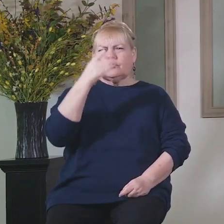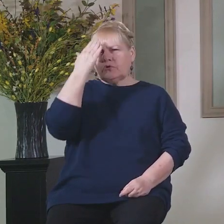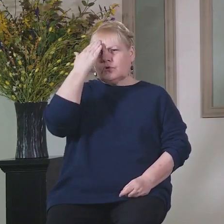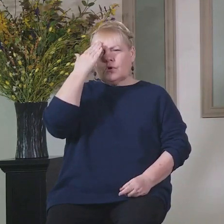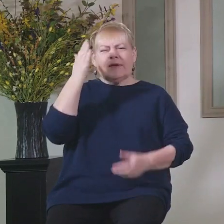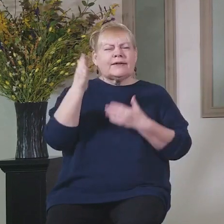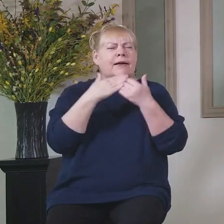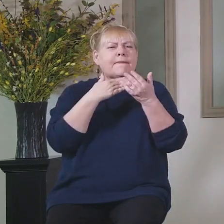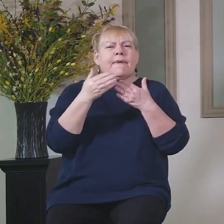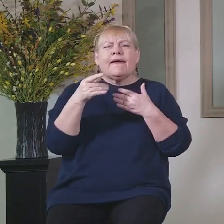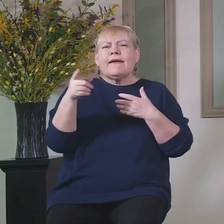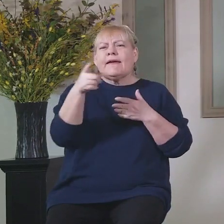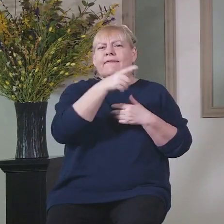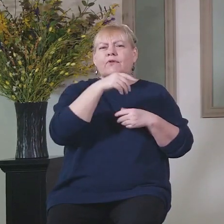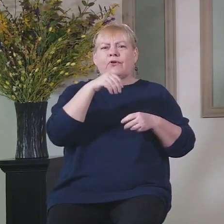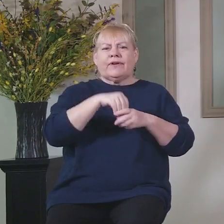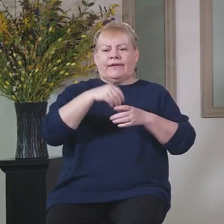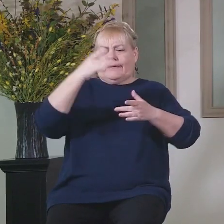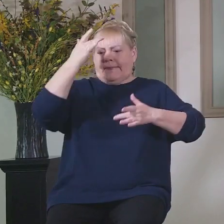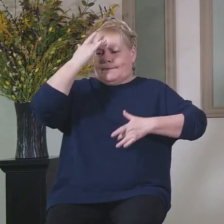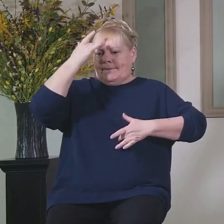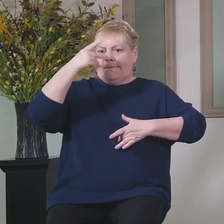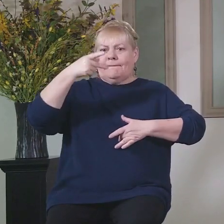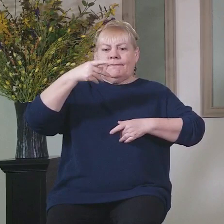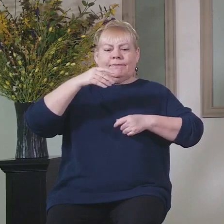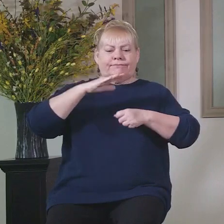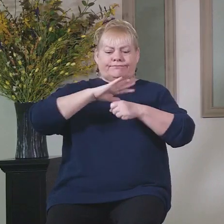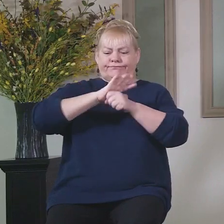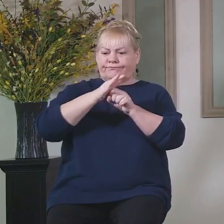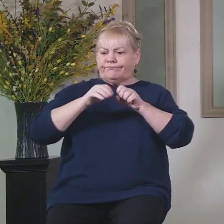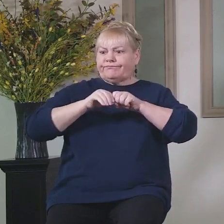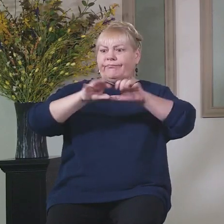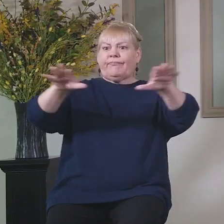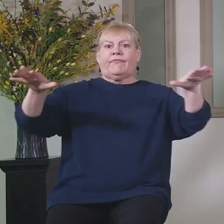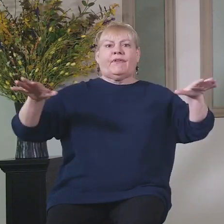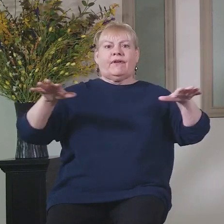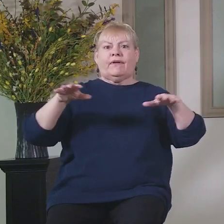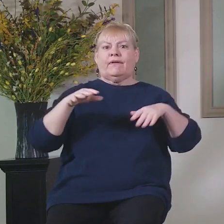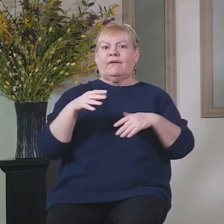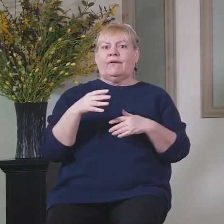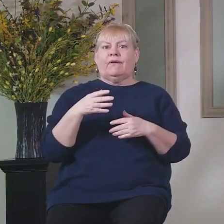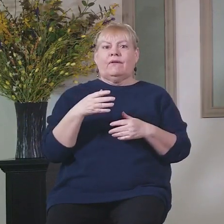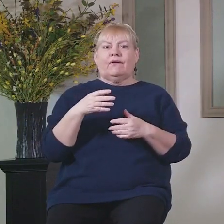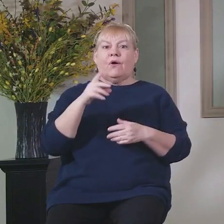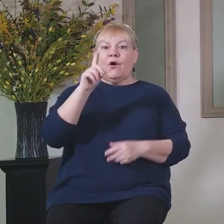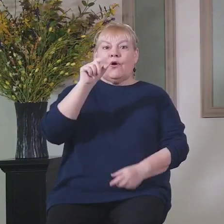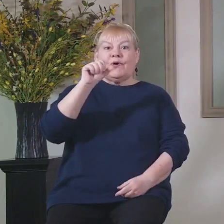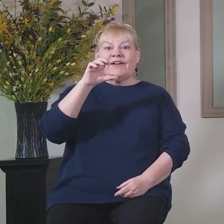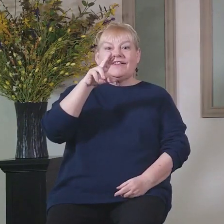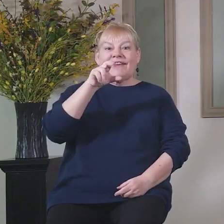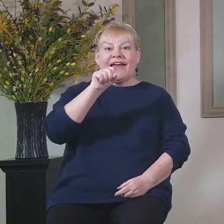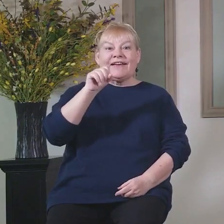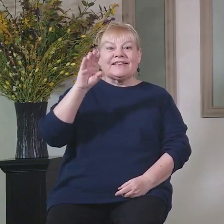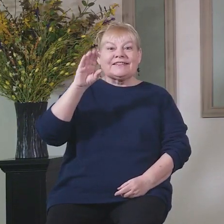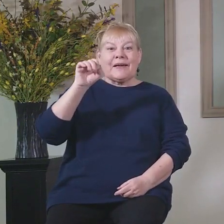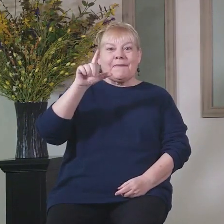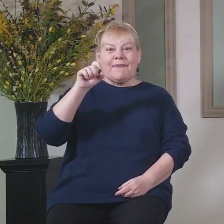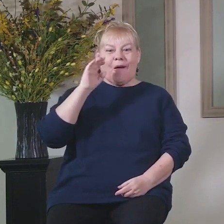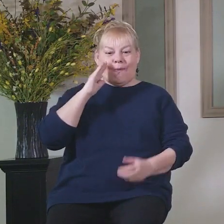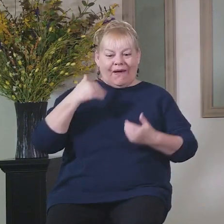it doesn't matter if you're in a pandemic, if you're like Dacus and Belle Stewart and having a